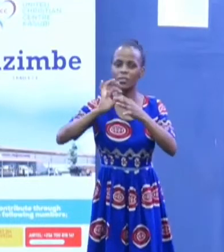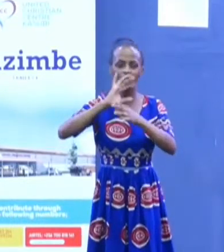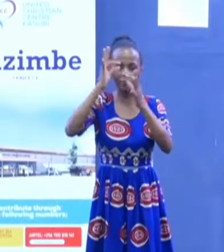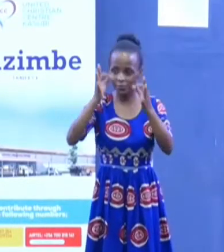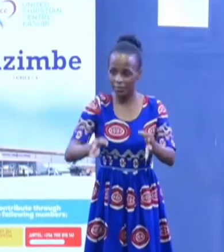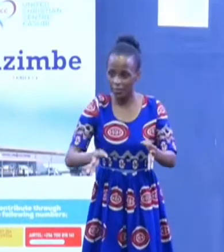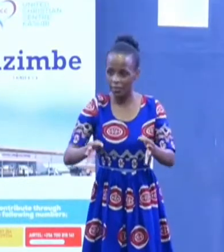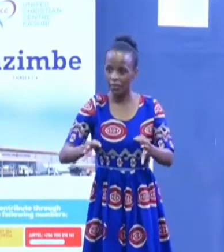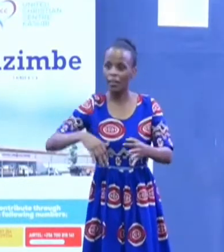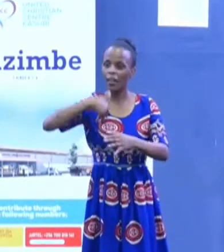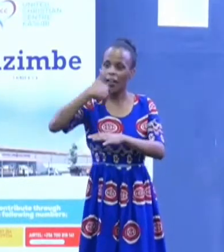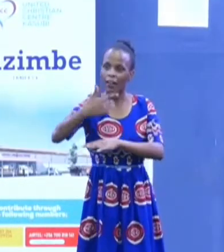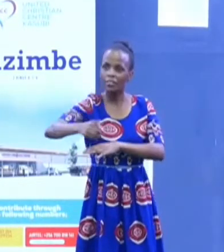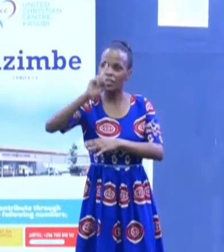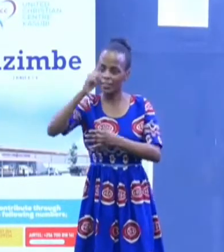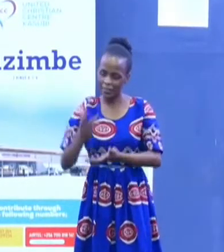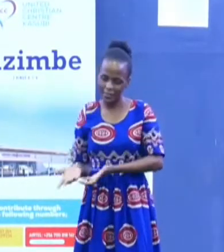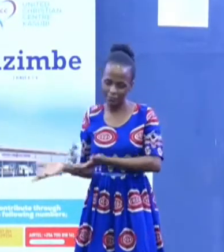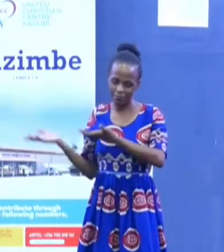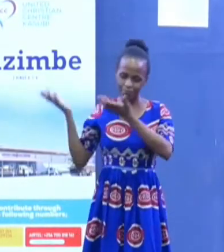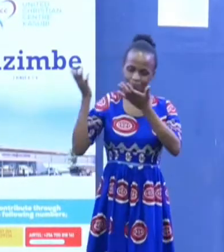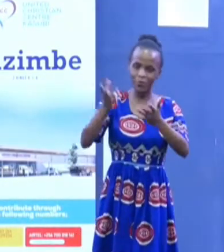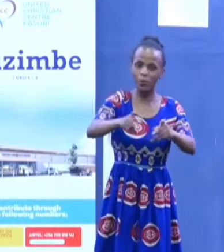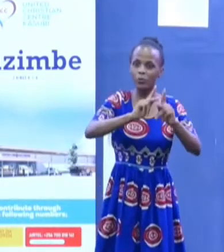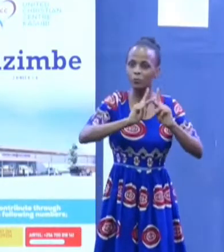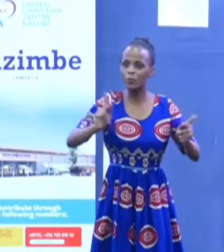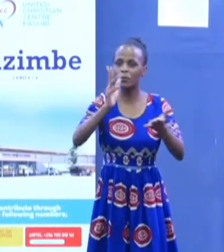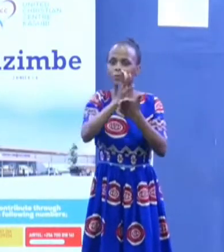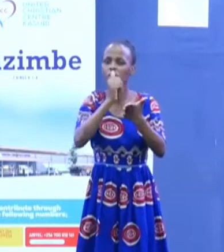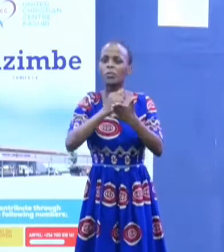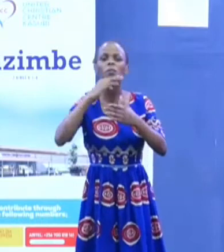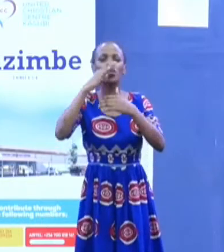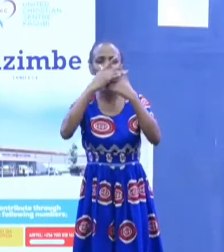him. Bwe yamala okuleeta emirembe olw'omusaayi gw'omusaalaba gwe, ye